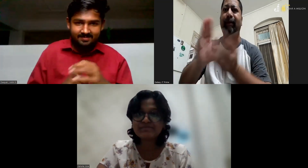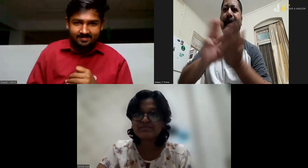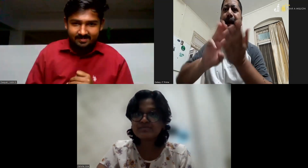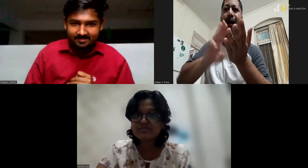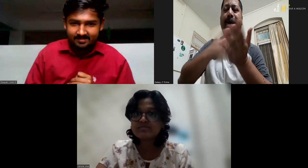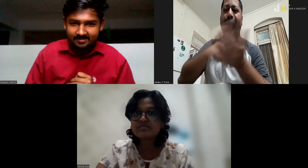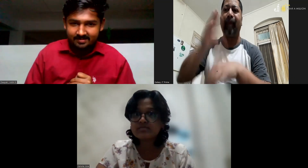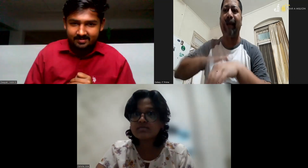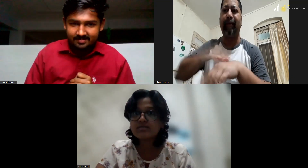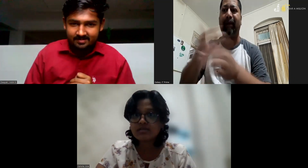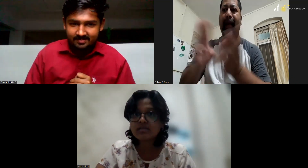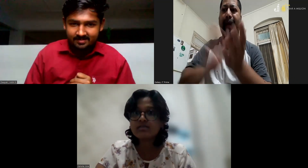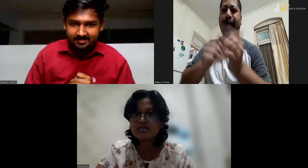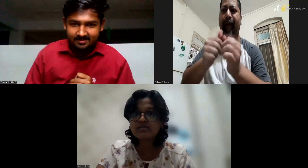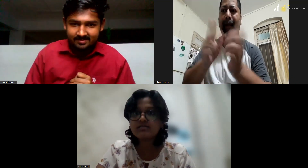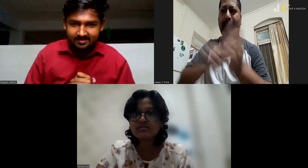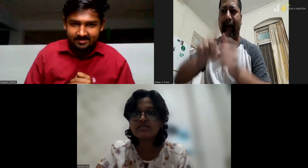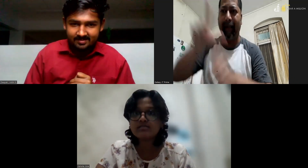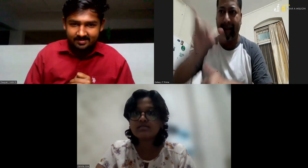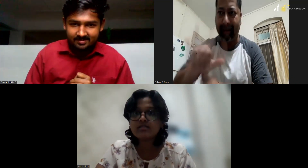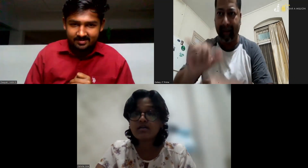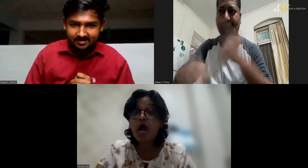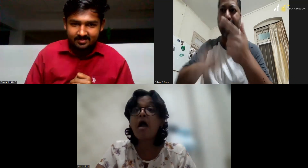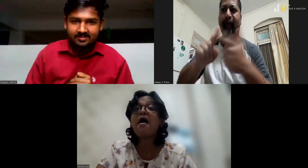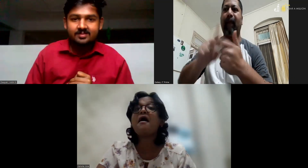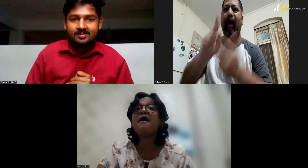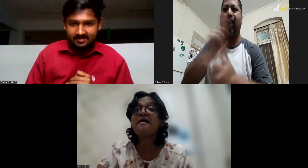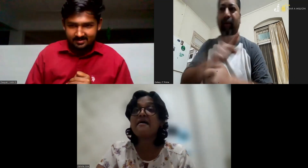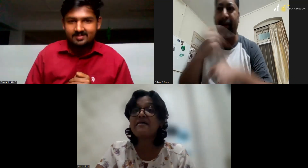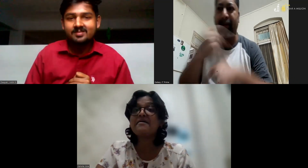that as well? So yes, that is a nice feeling,